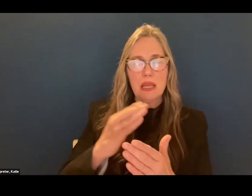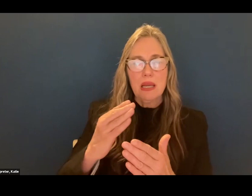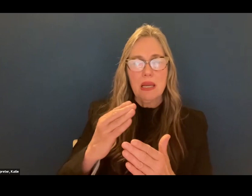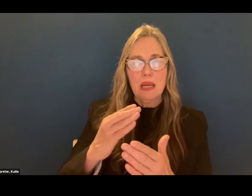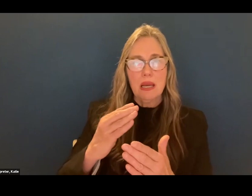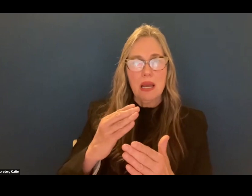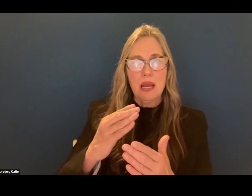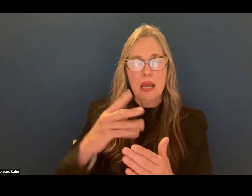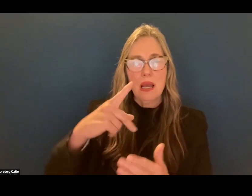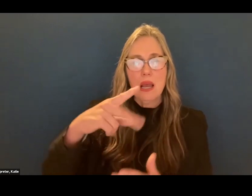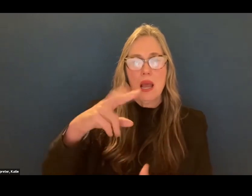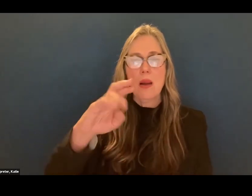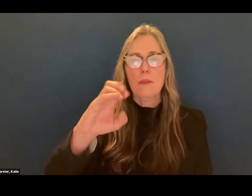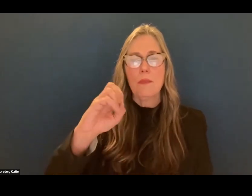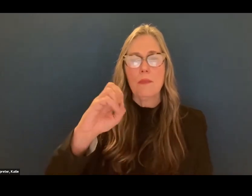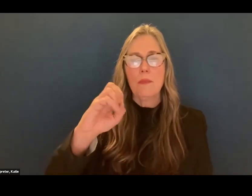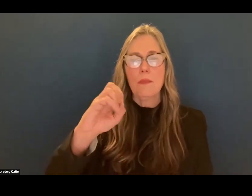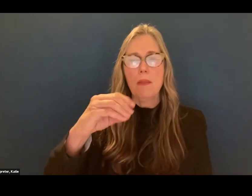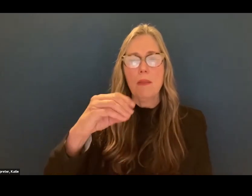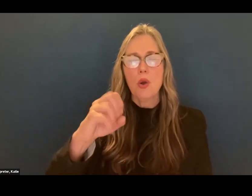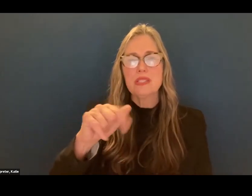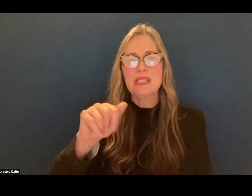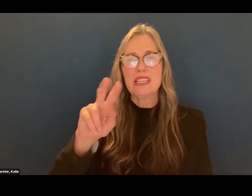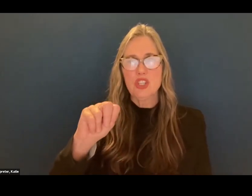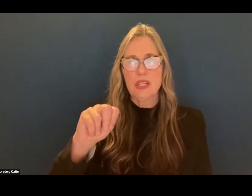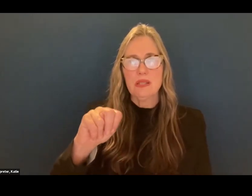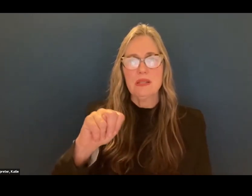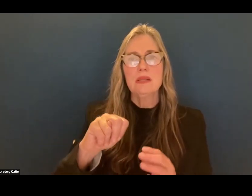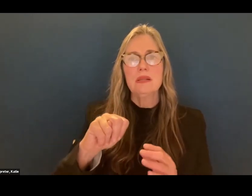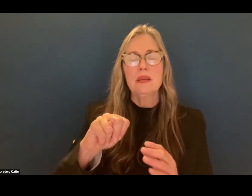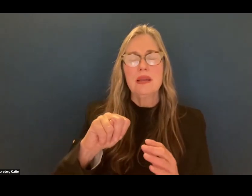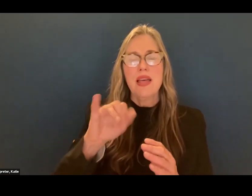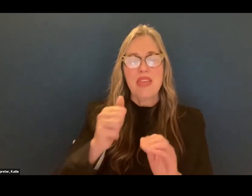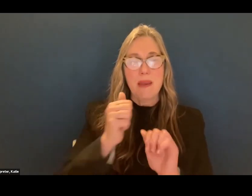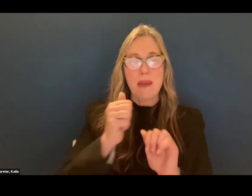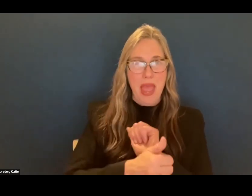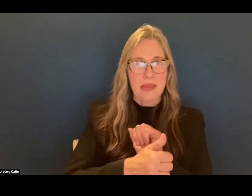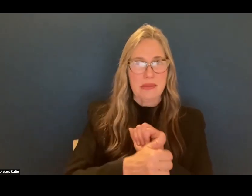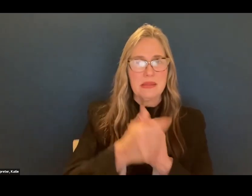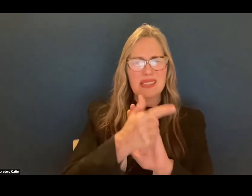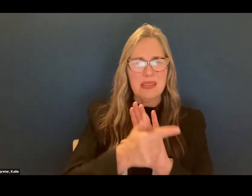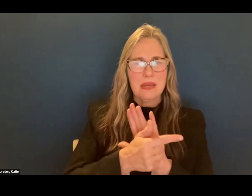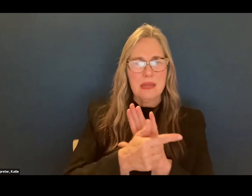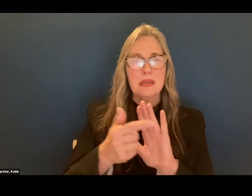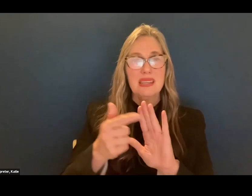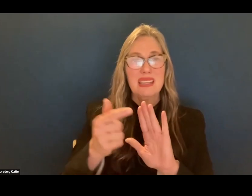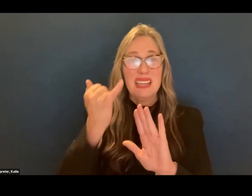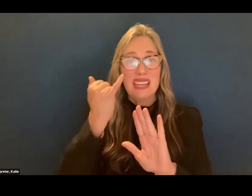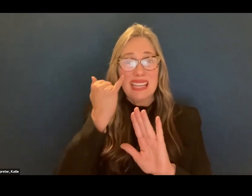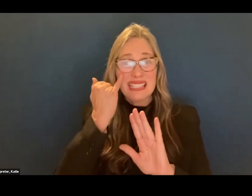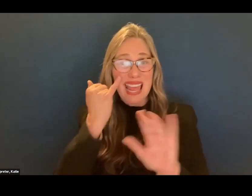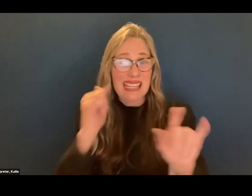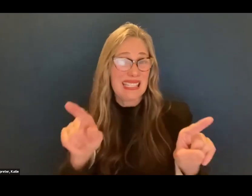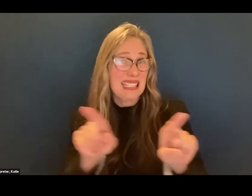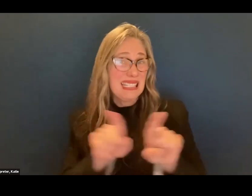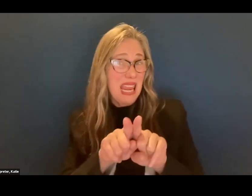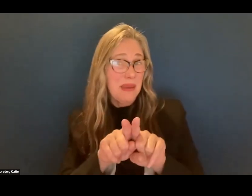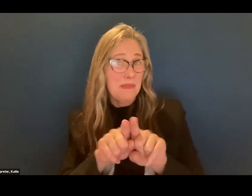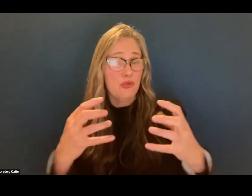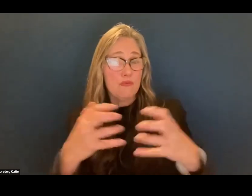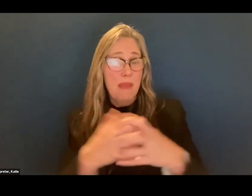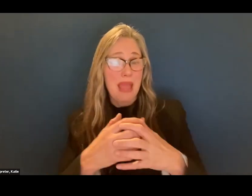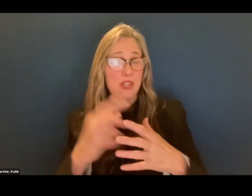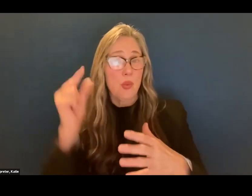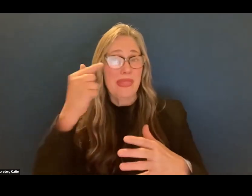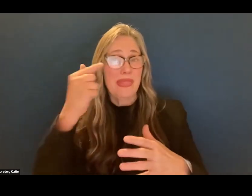passed. So is that of a similar amount of what what the governor's cutting?